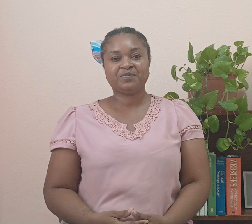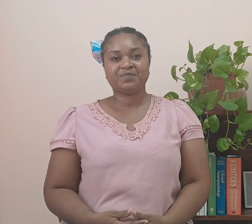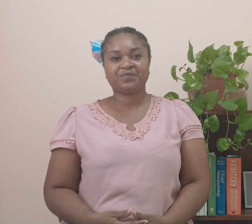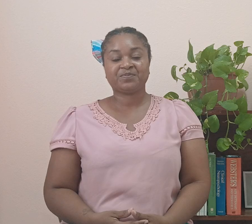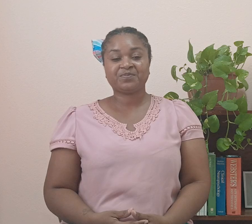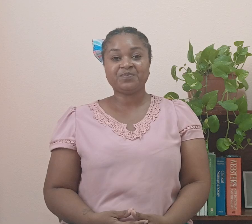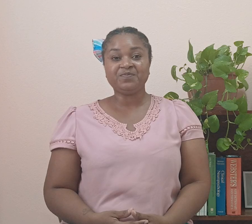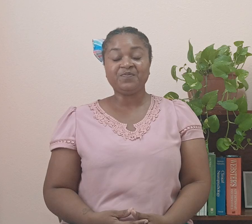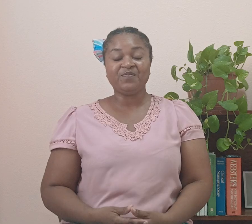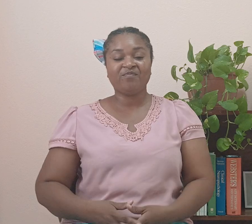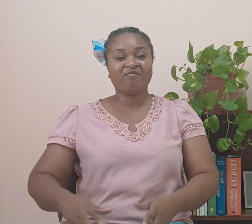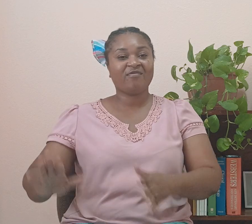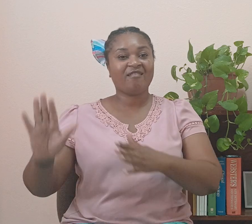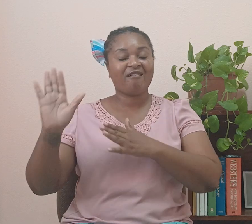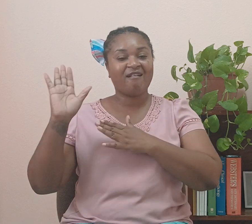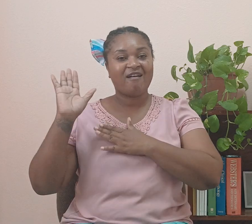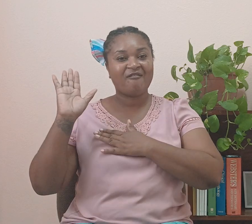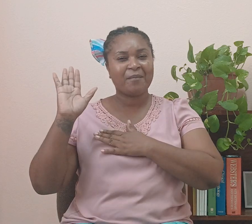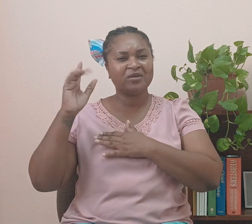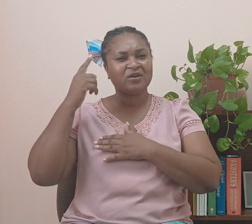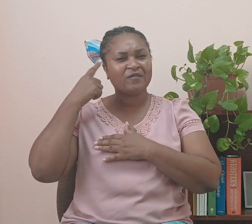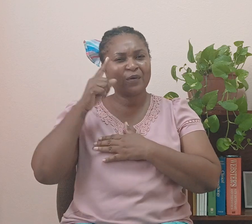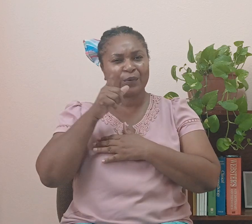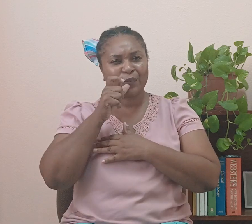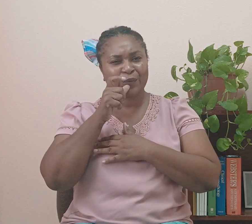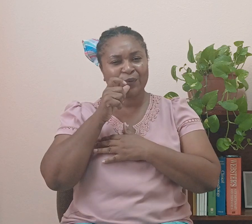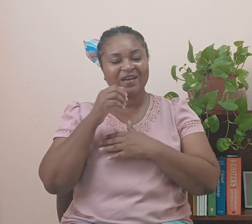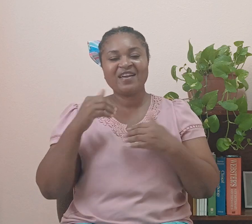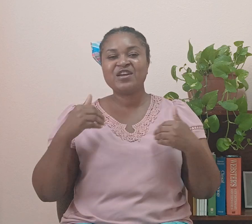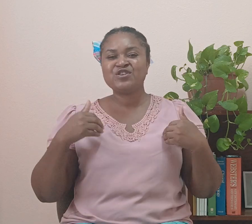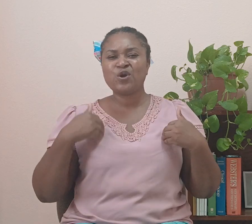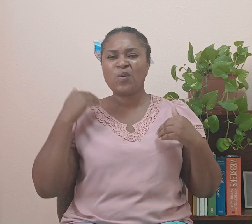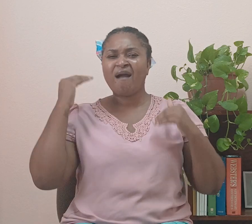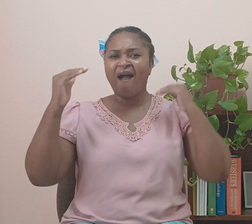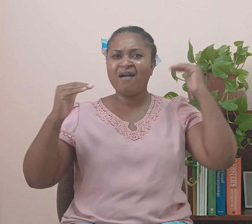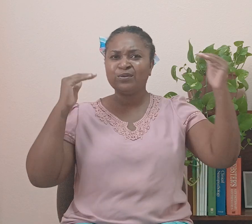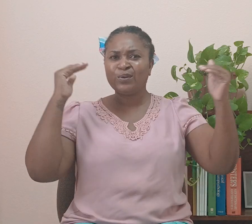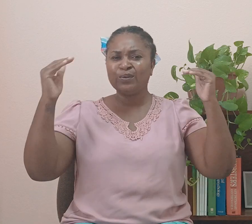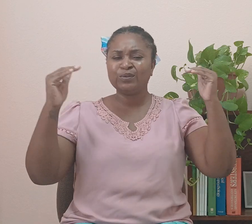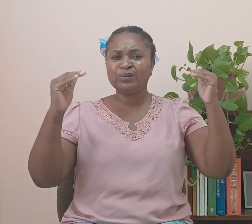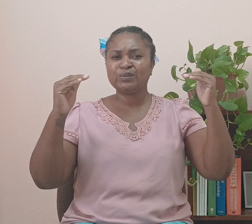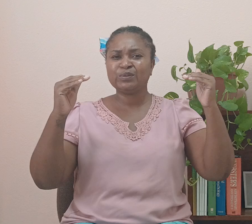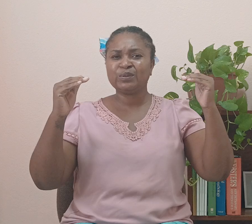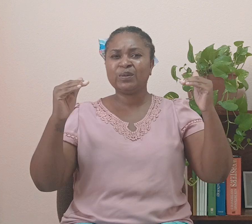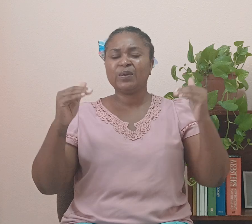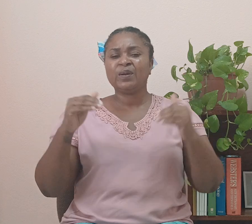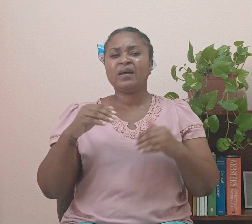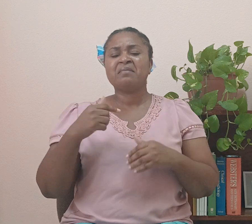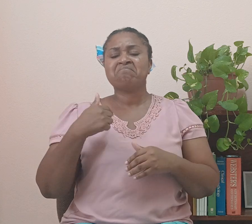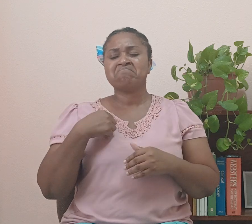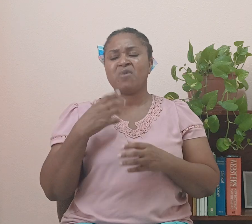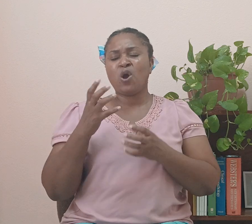All right, affirmations for young adults. I hold God's word in my heart.